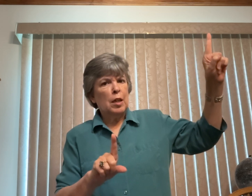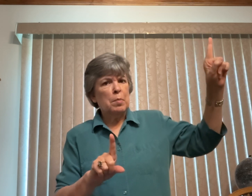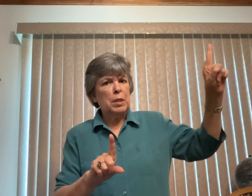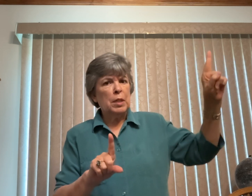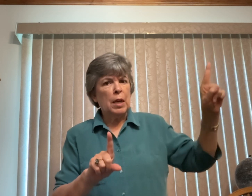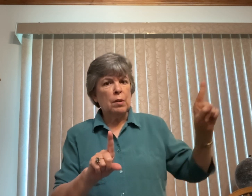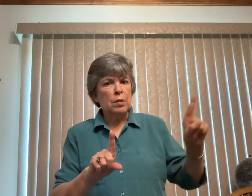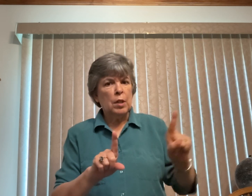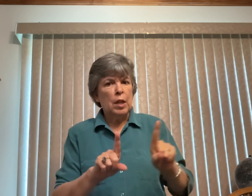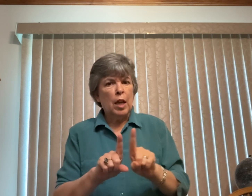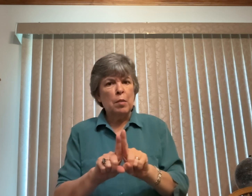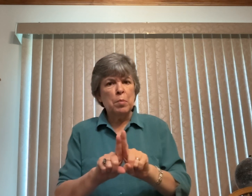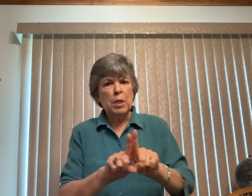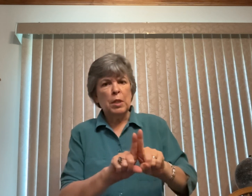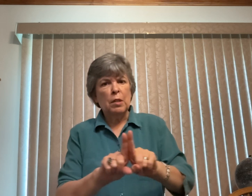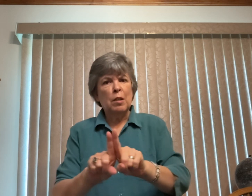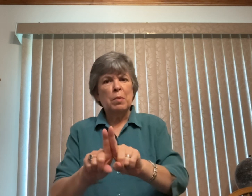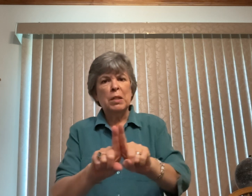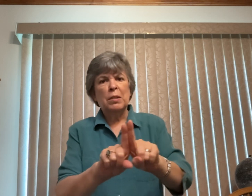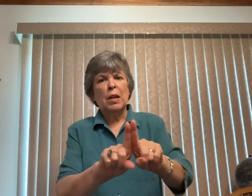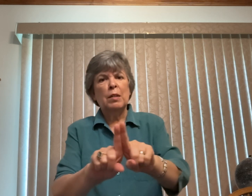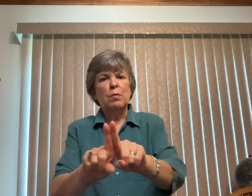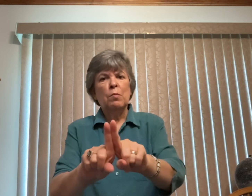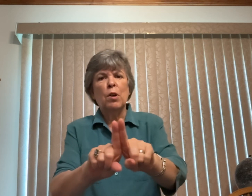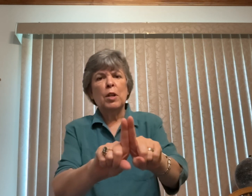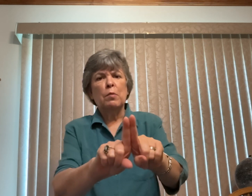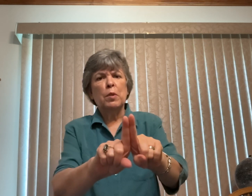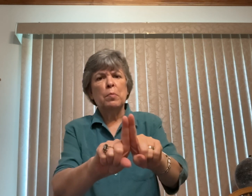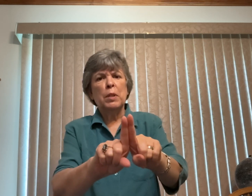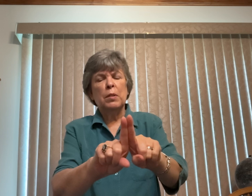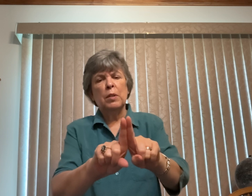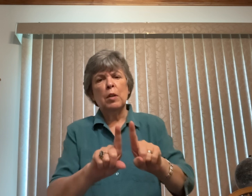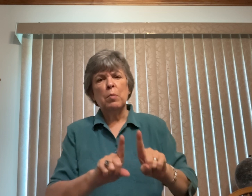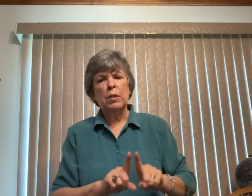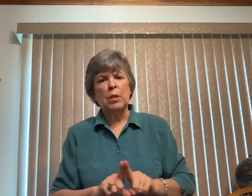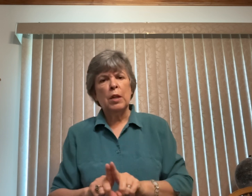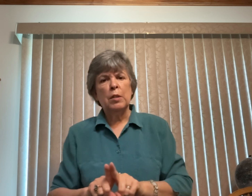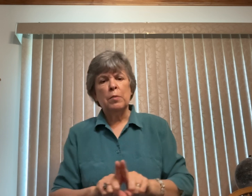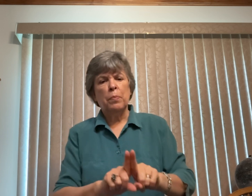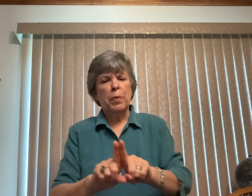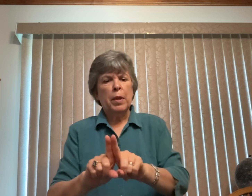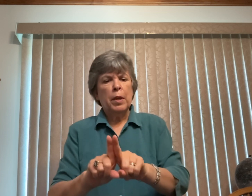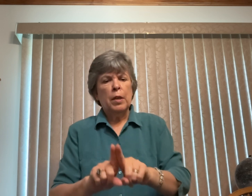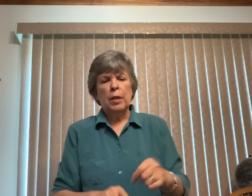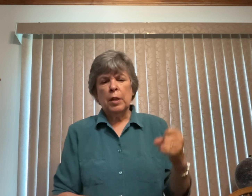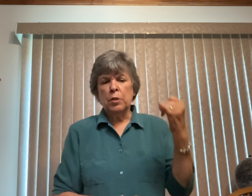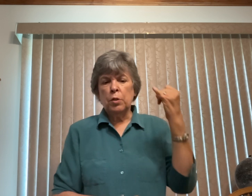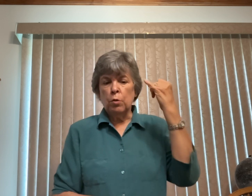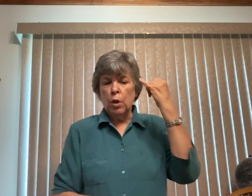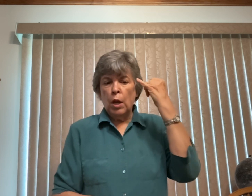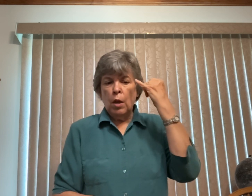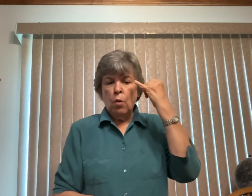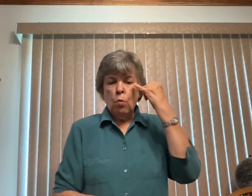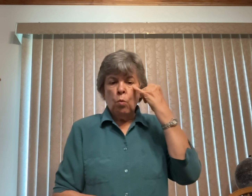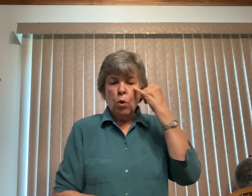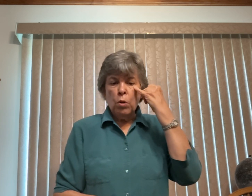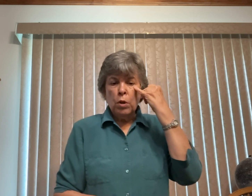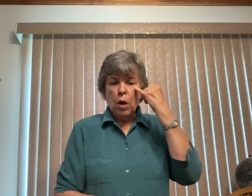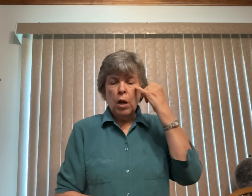coming down and being on my side, walking with me side by side. Okay, so we're not